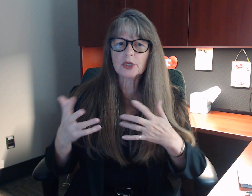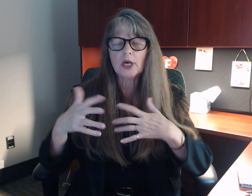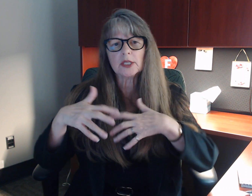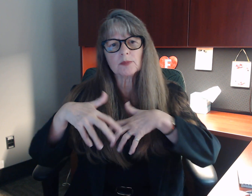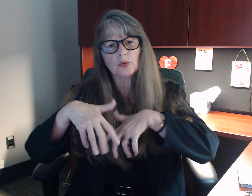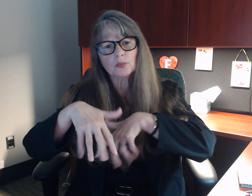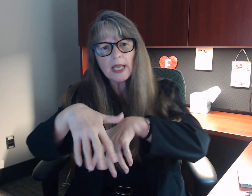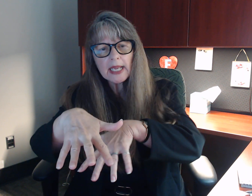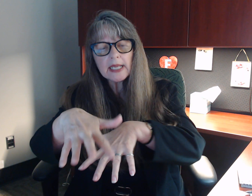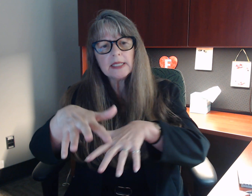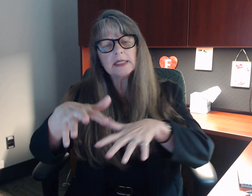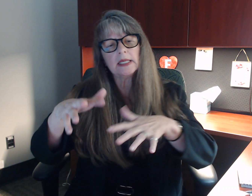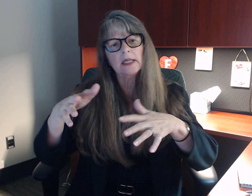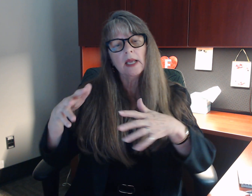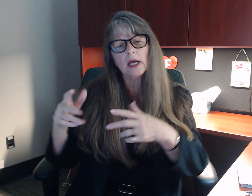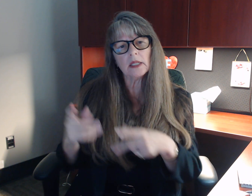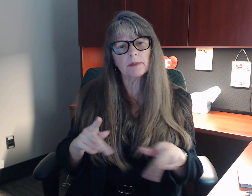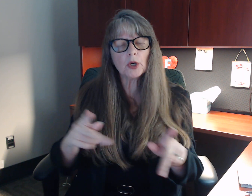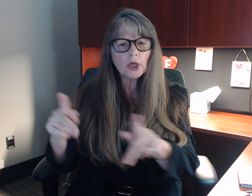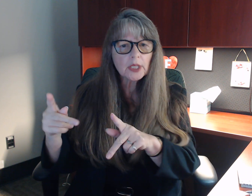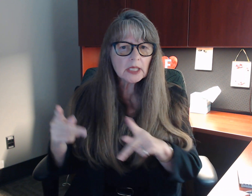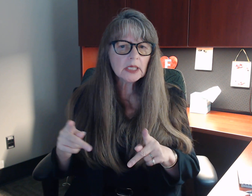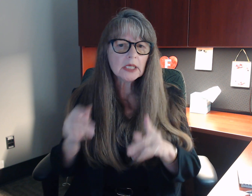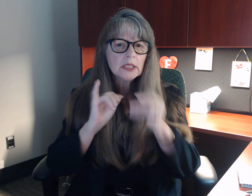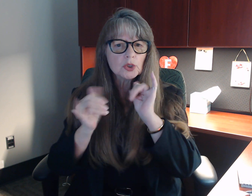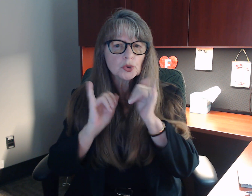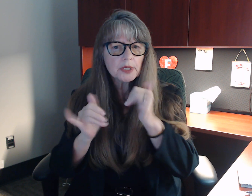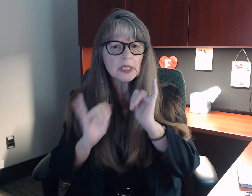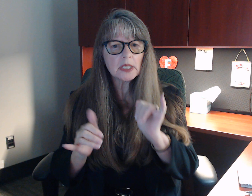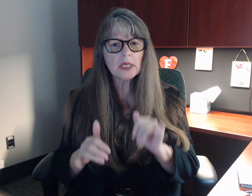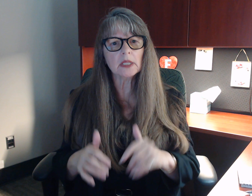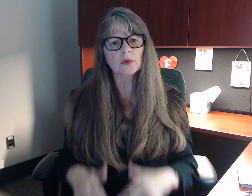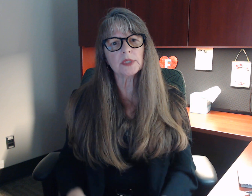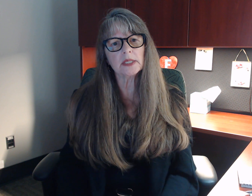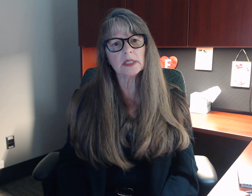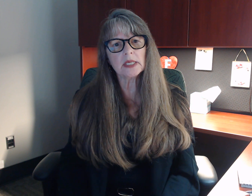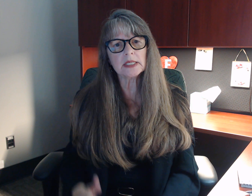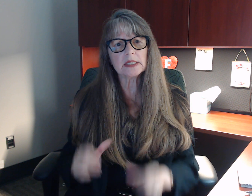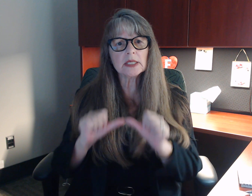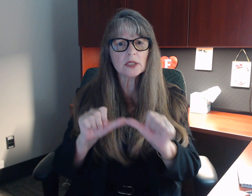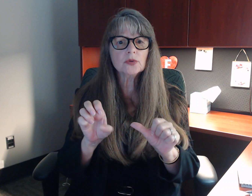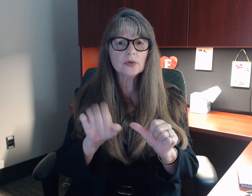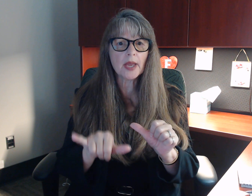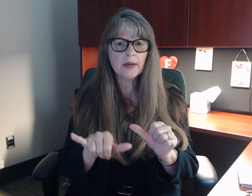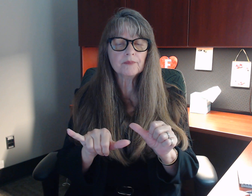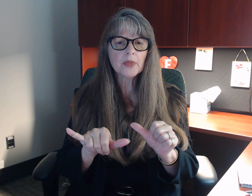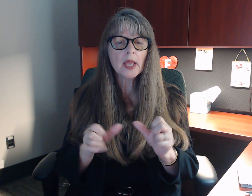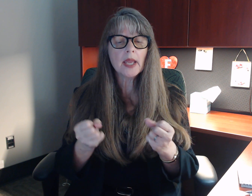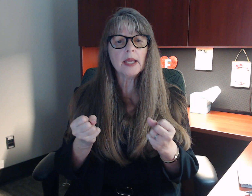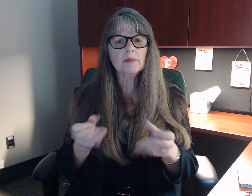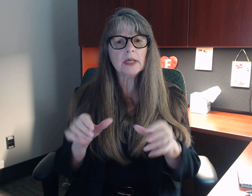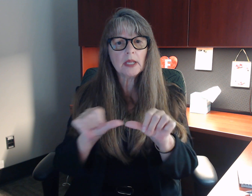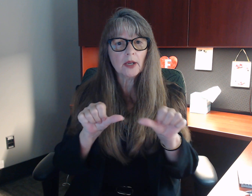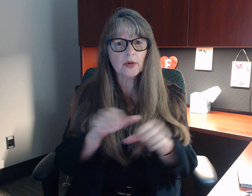It's parades and a lot of partying and drinking and those kinds of things, and they still do that in many